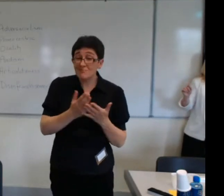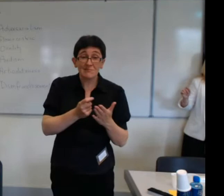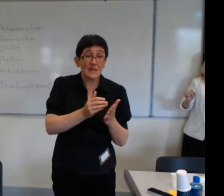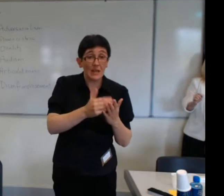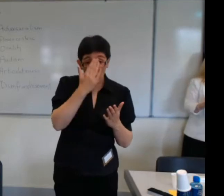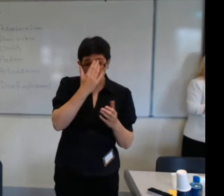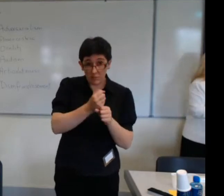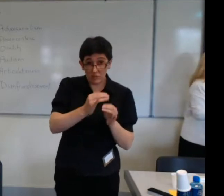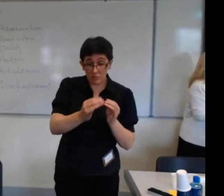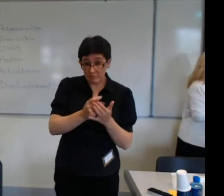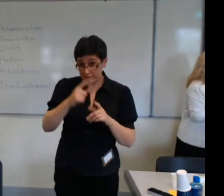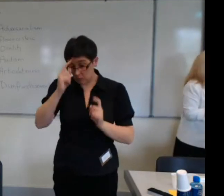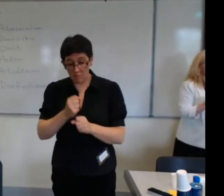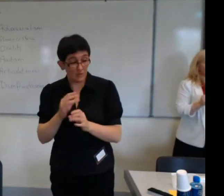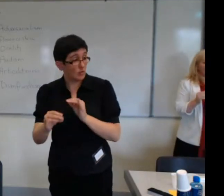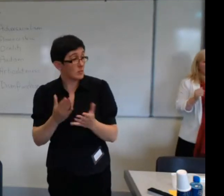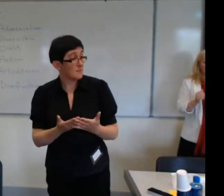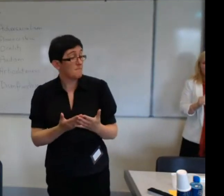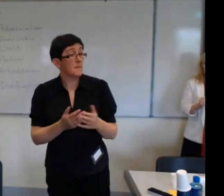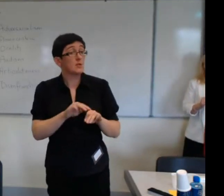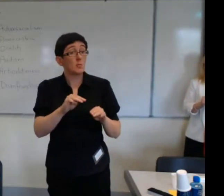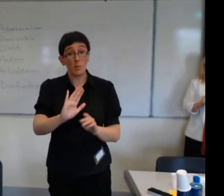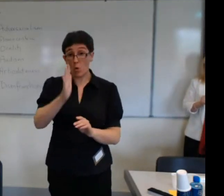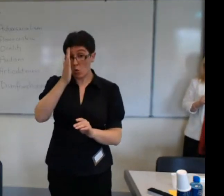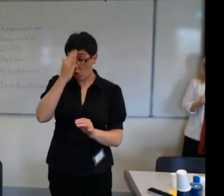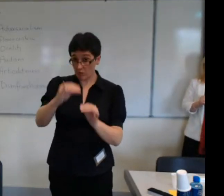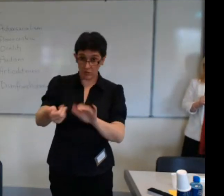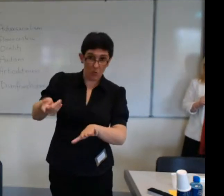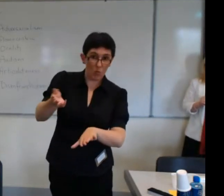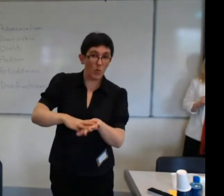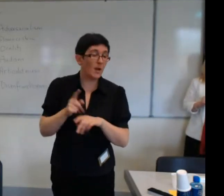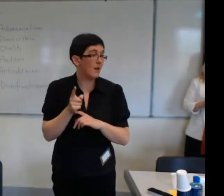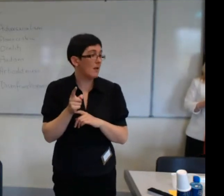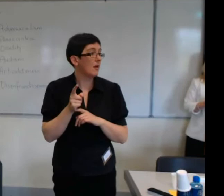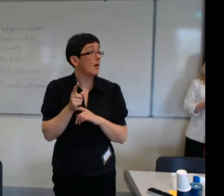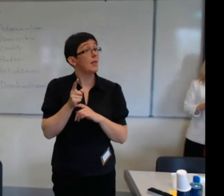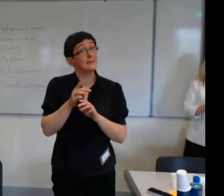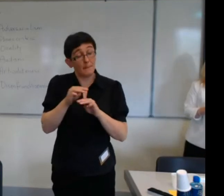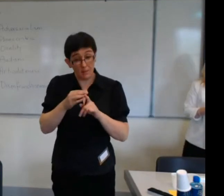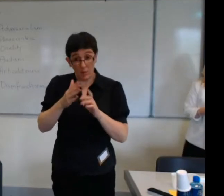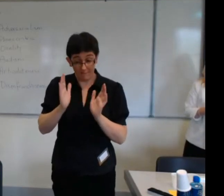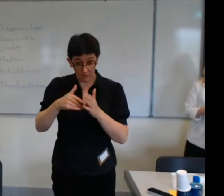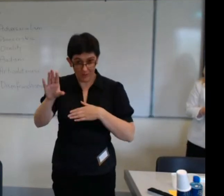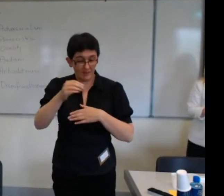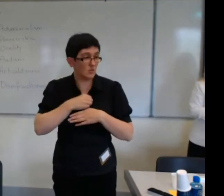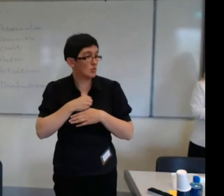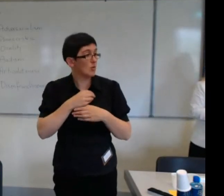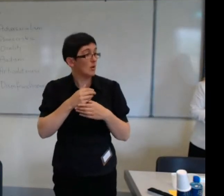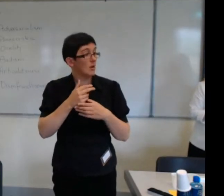Yeah. So the people in Ireland who are most familiar with working interpreters are the people who are most bilingual, who have the best